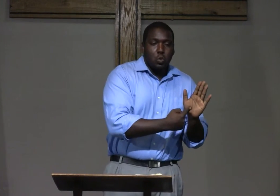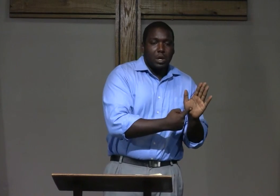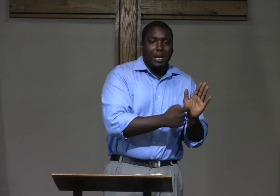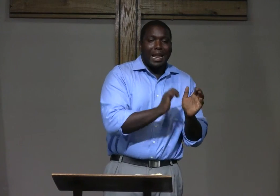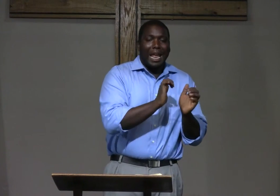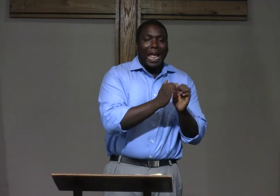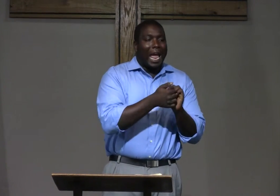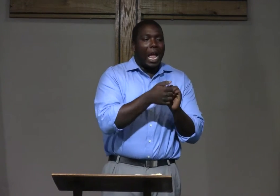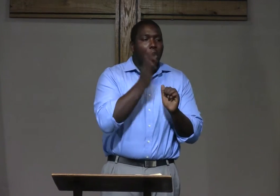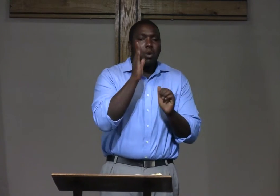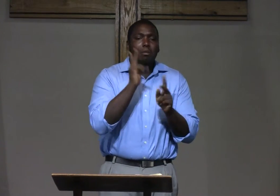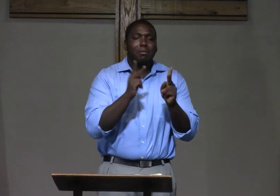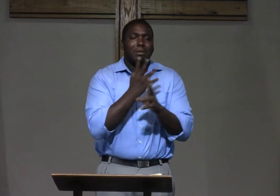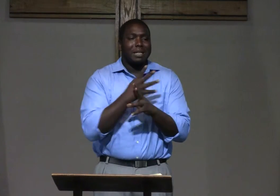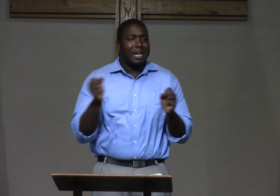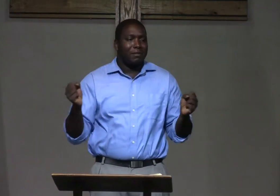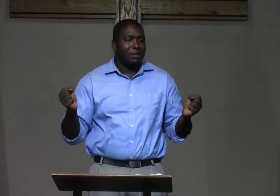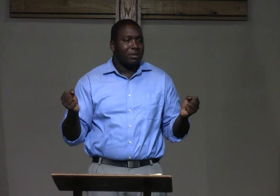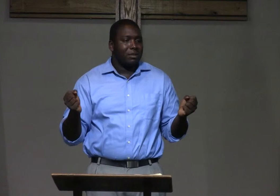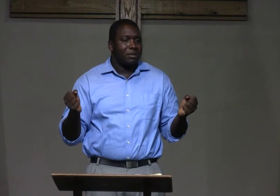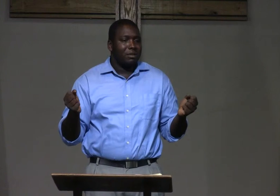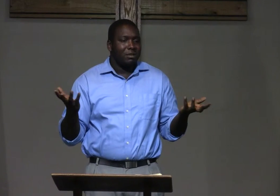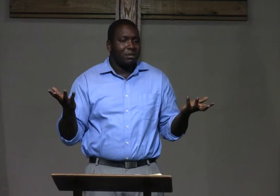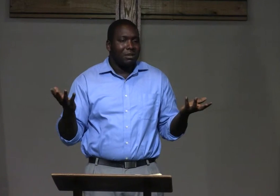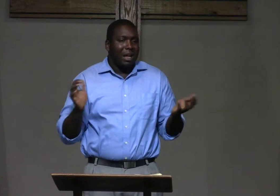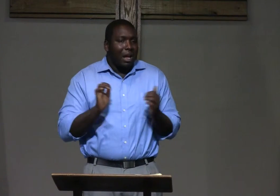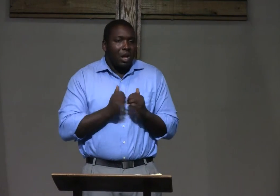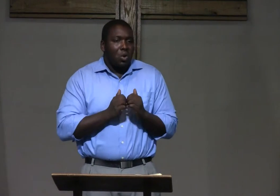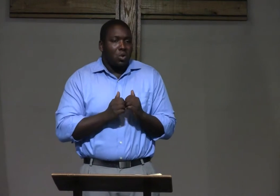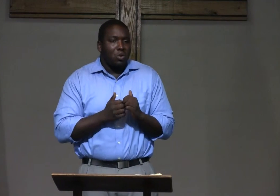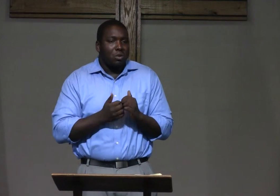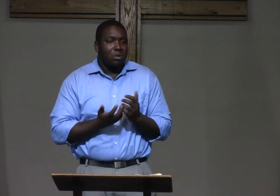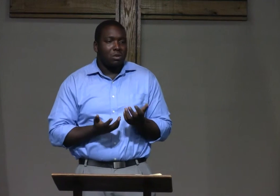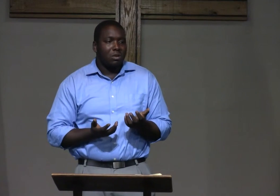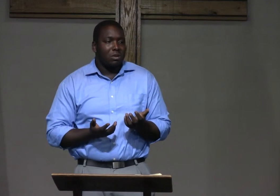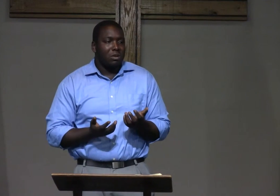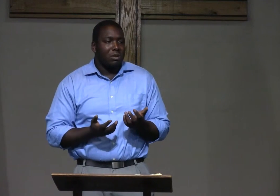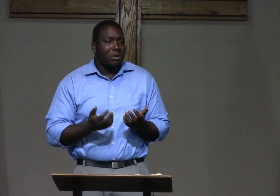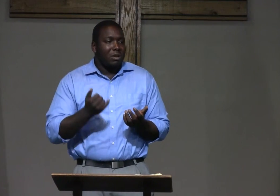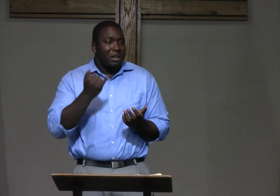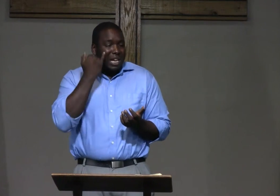If you have faith, but you don't show your faith, how are others going to be saved?